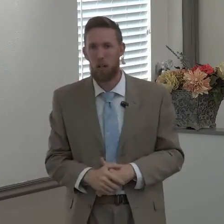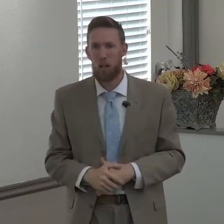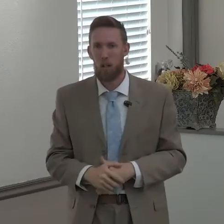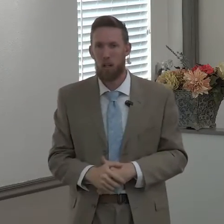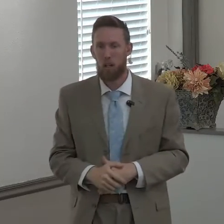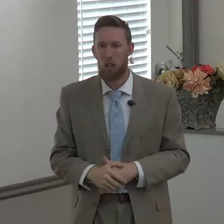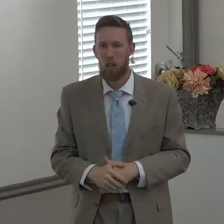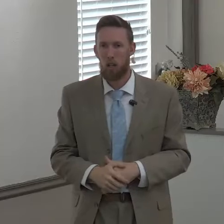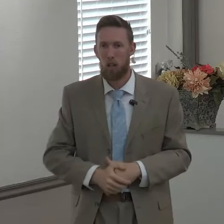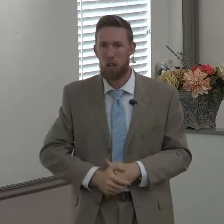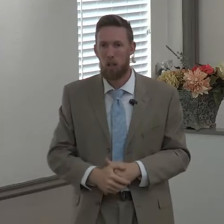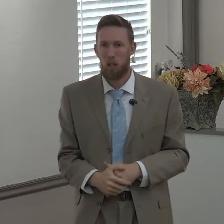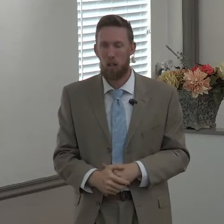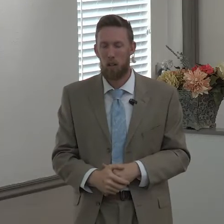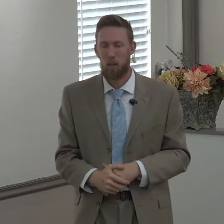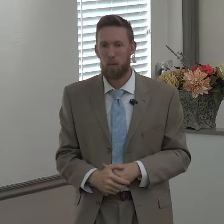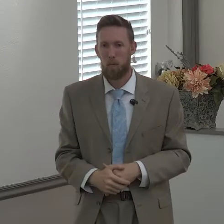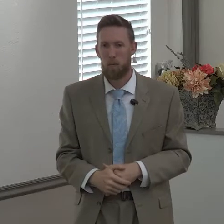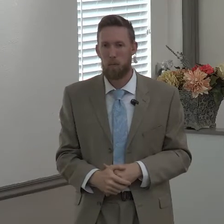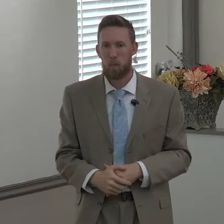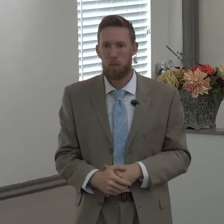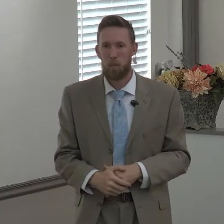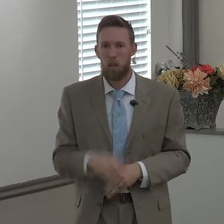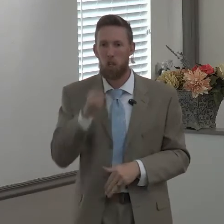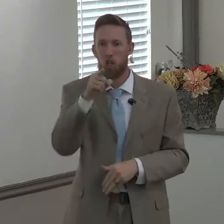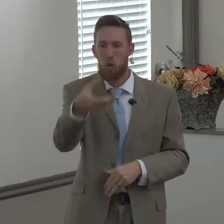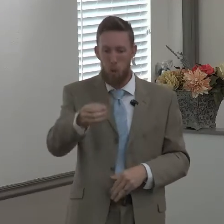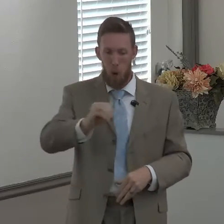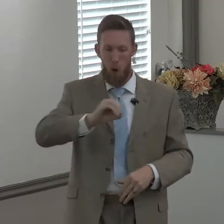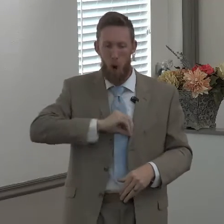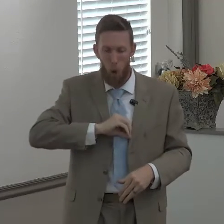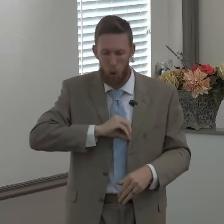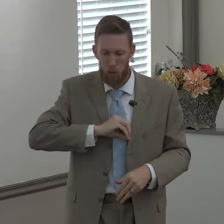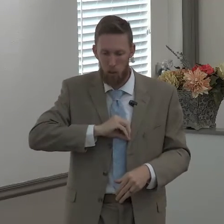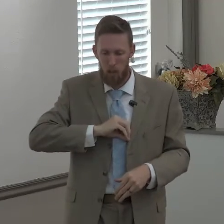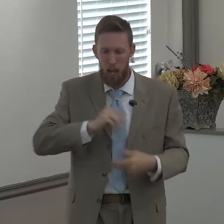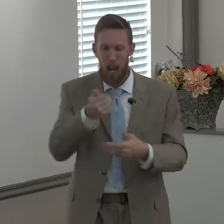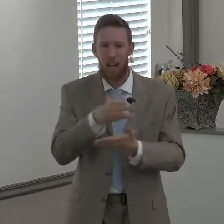You don't have any money. It's all God's money.